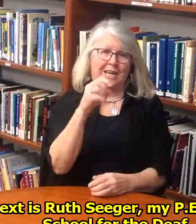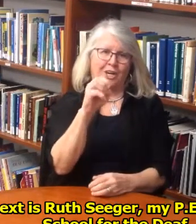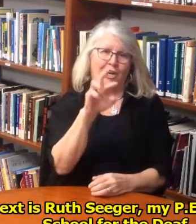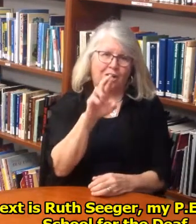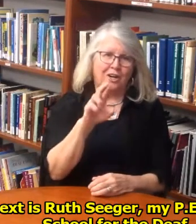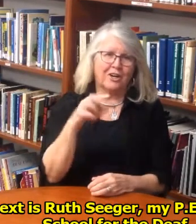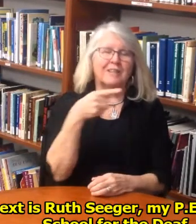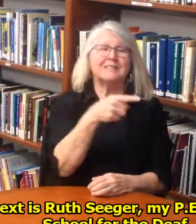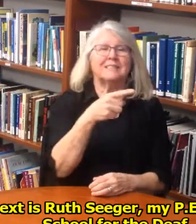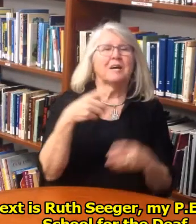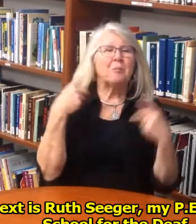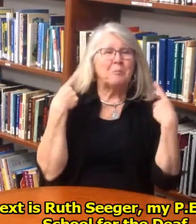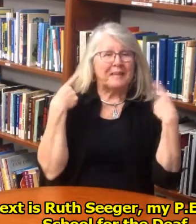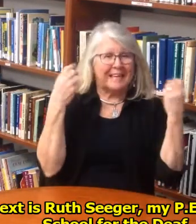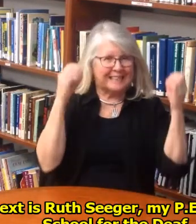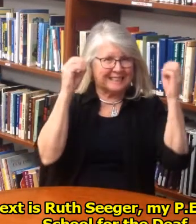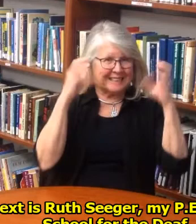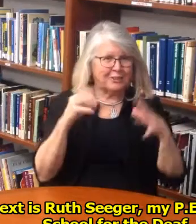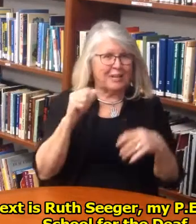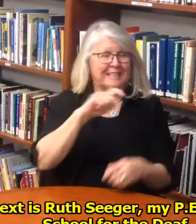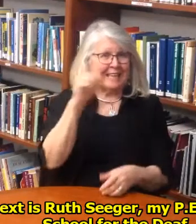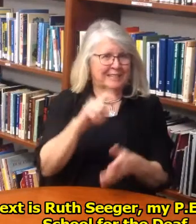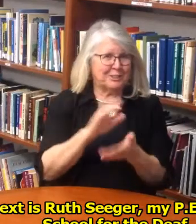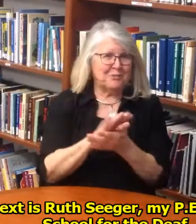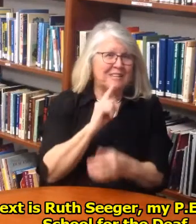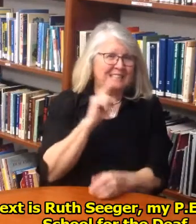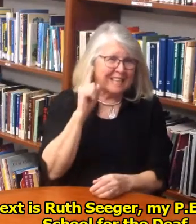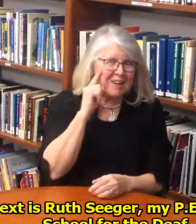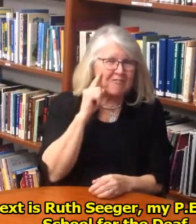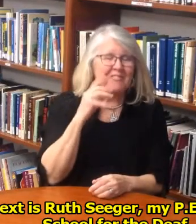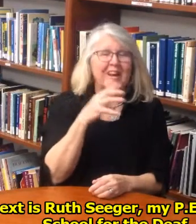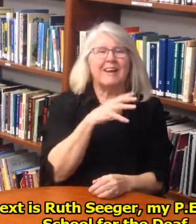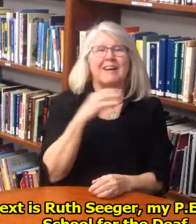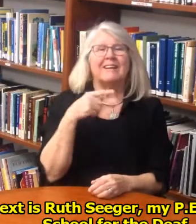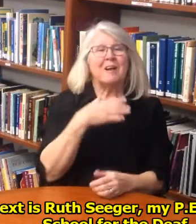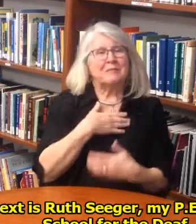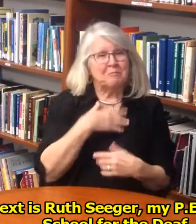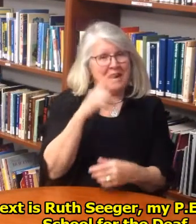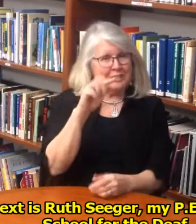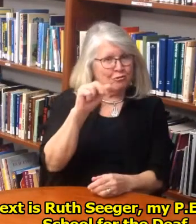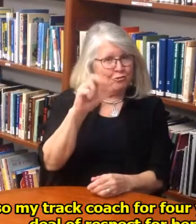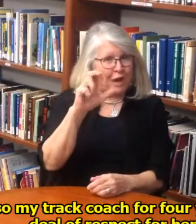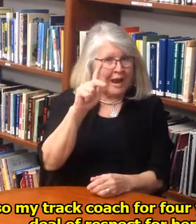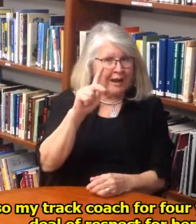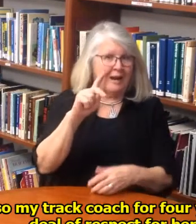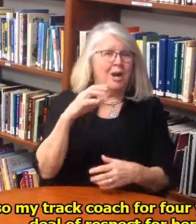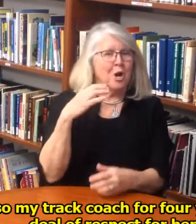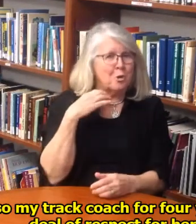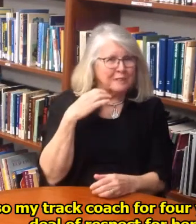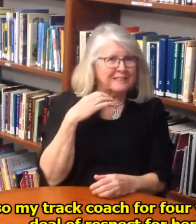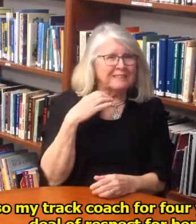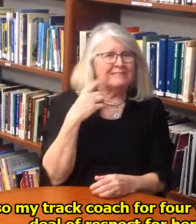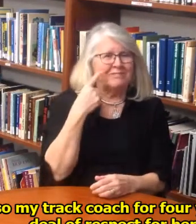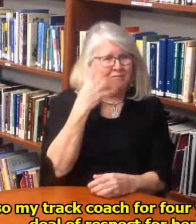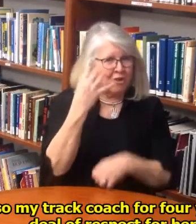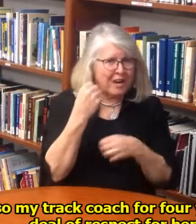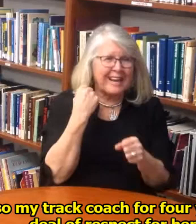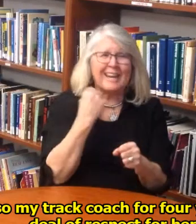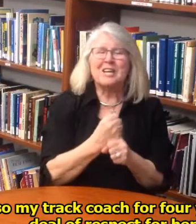Ruth Seeger, my PE teacher at Texas School for the Deaf, and she was also my track coach for 4